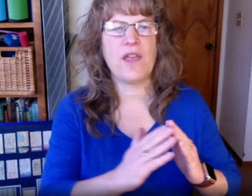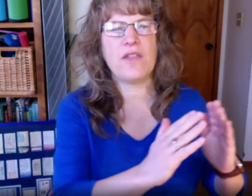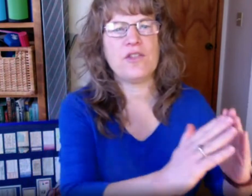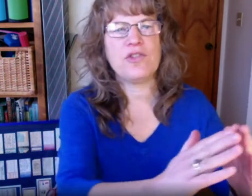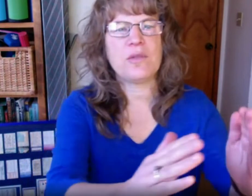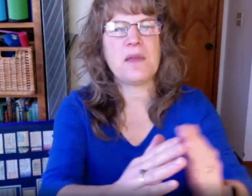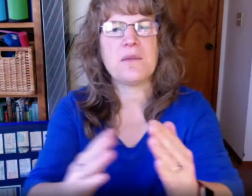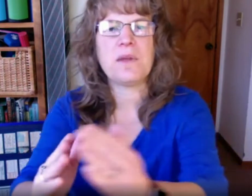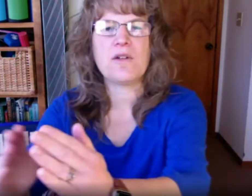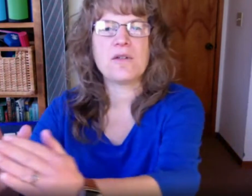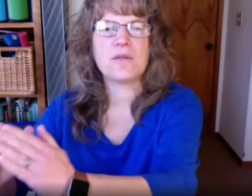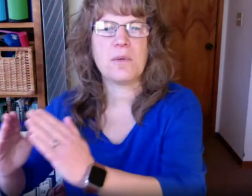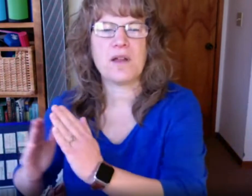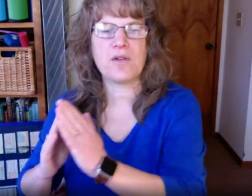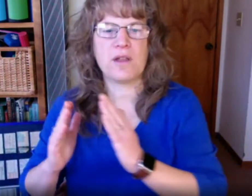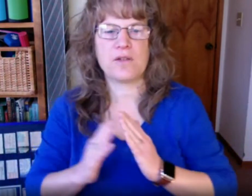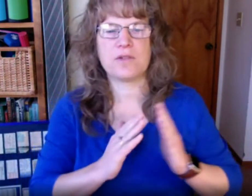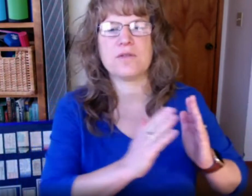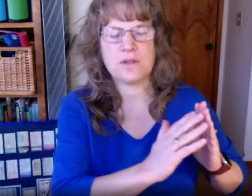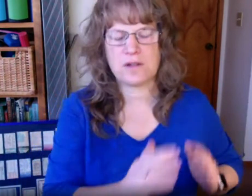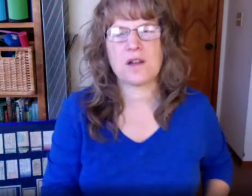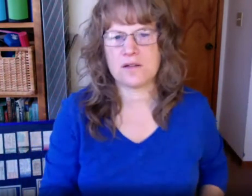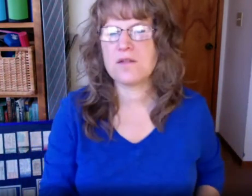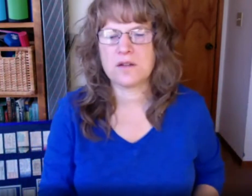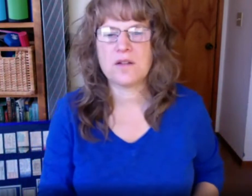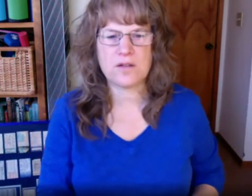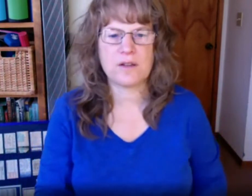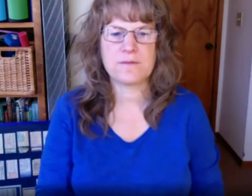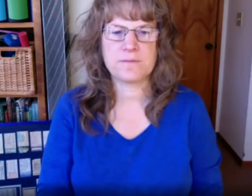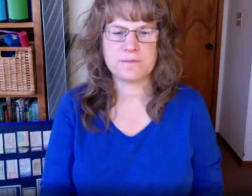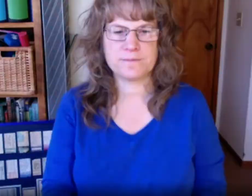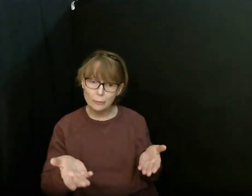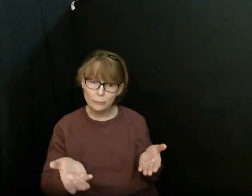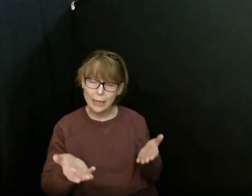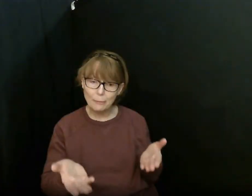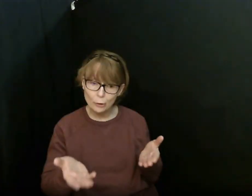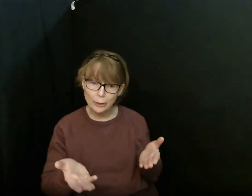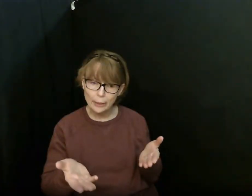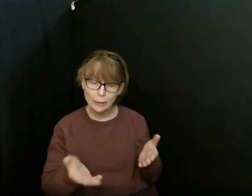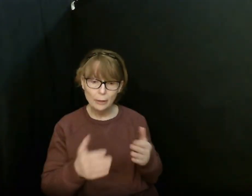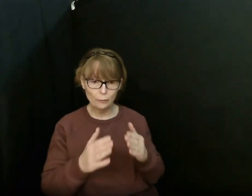you just make it bigger by going out. Got it. And if you want neighborhood, so you